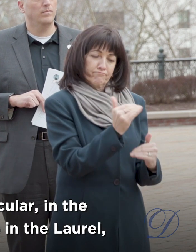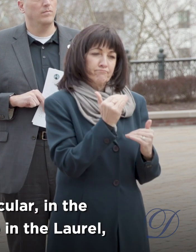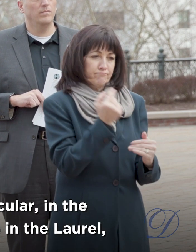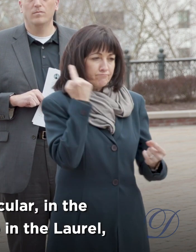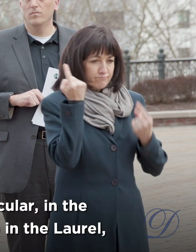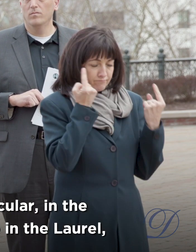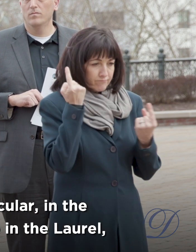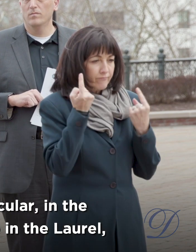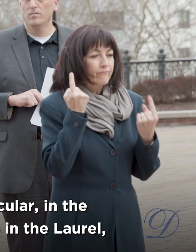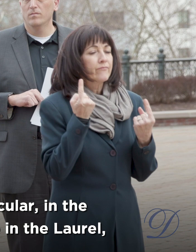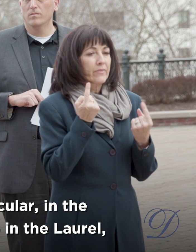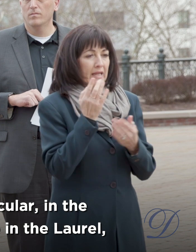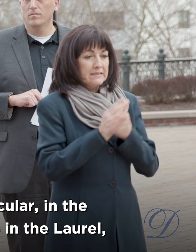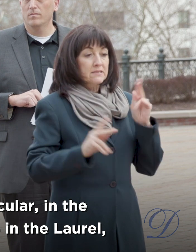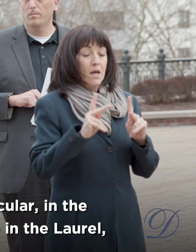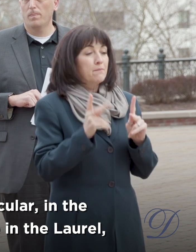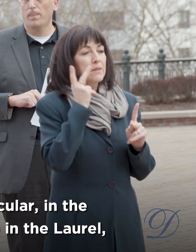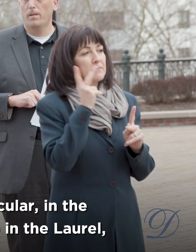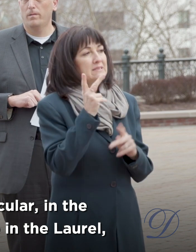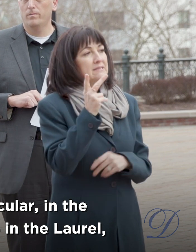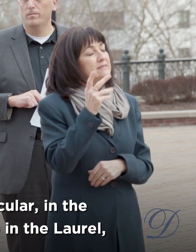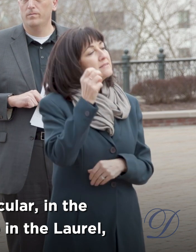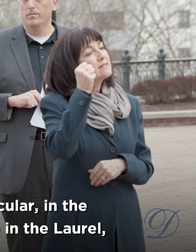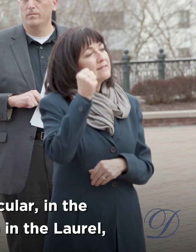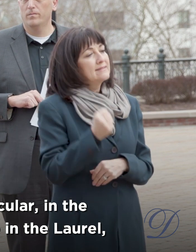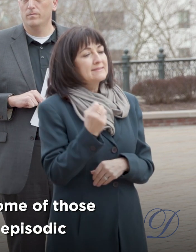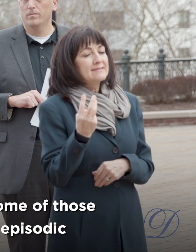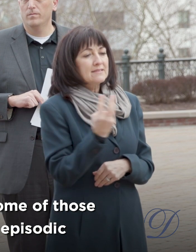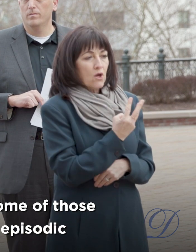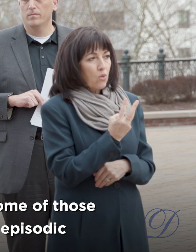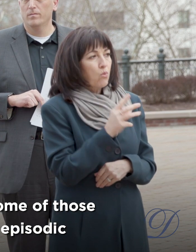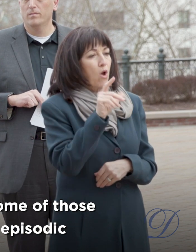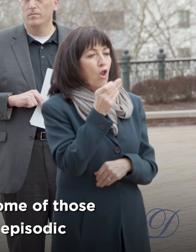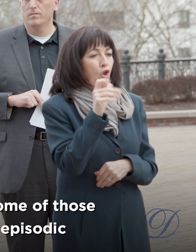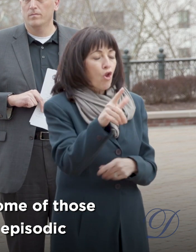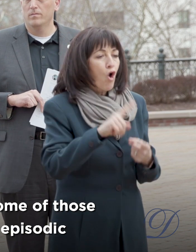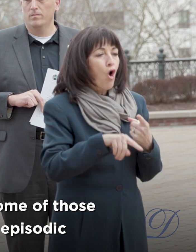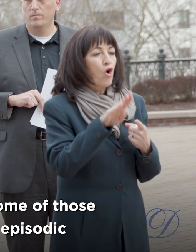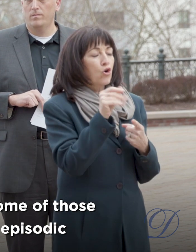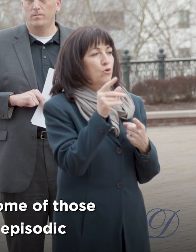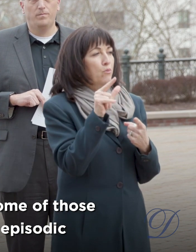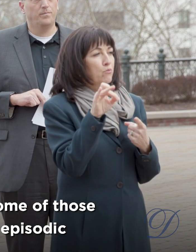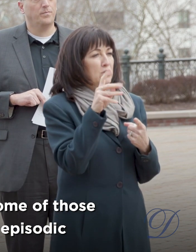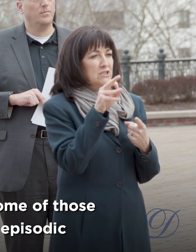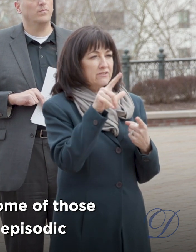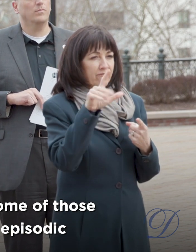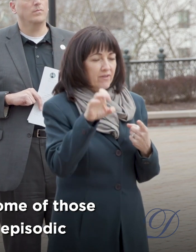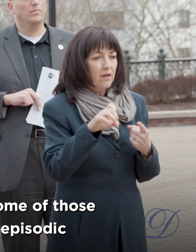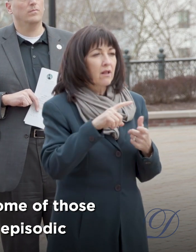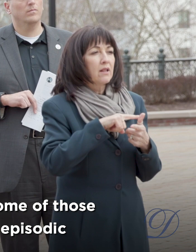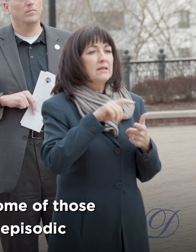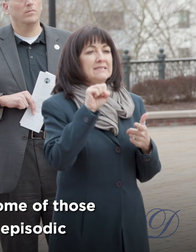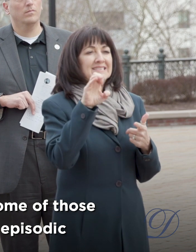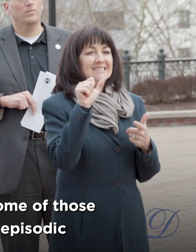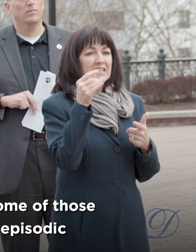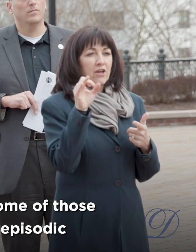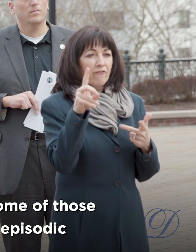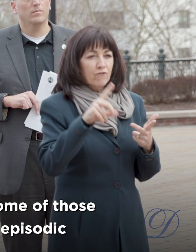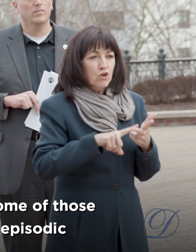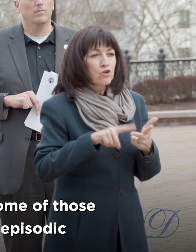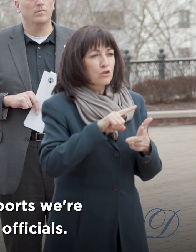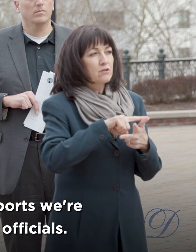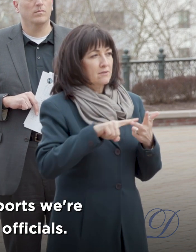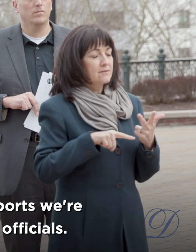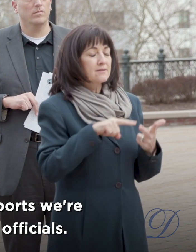in particular in the southwestern corner of our state, in the Laurel, Bridgeville, Seaford area, and some of those stores. And so it's a little